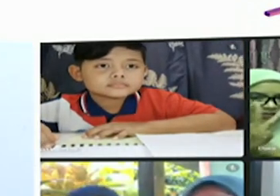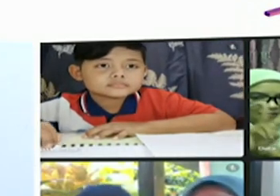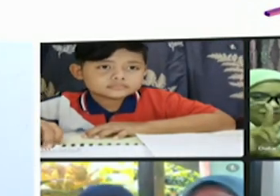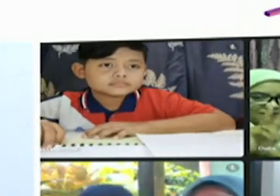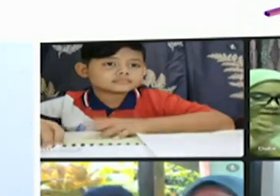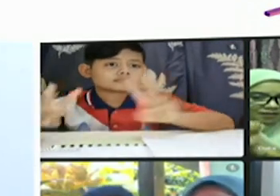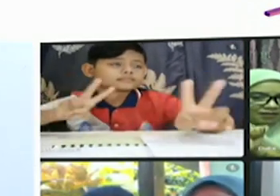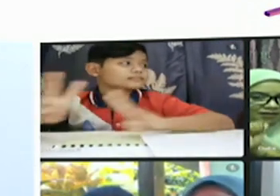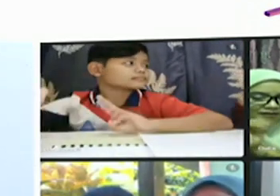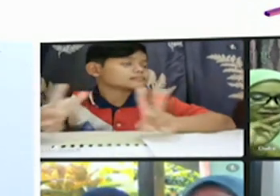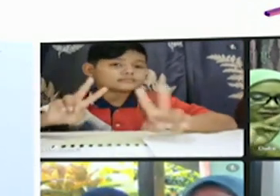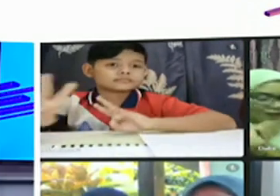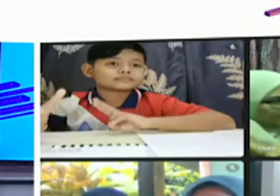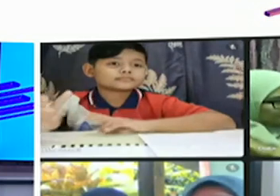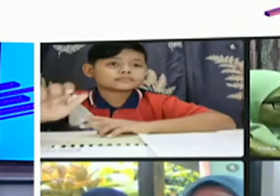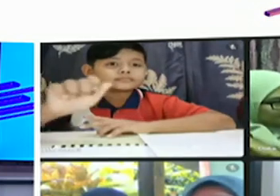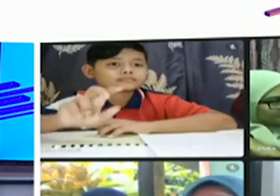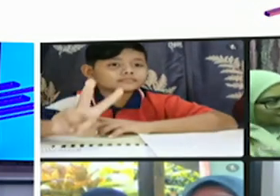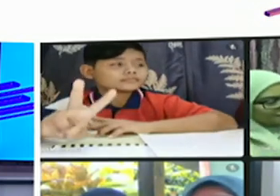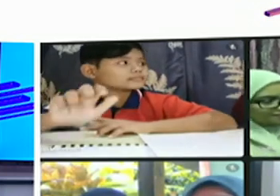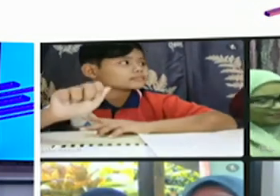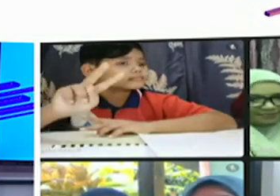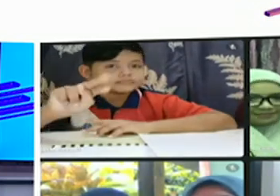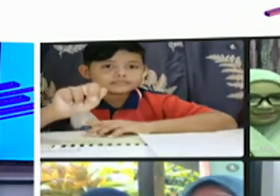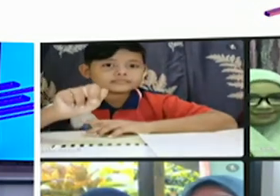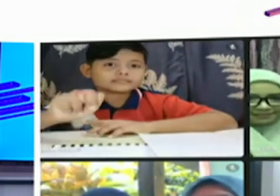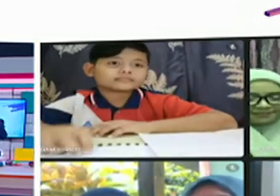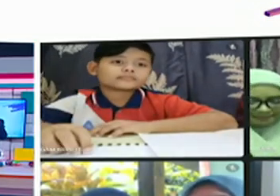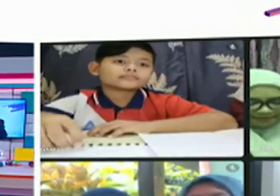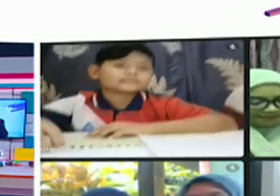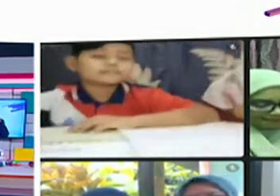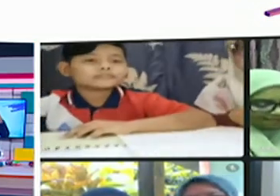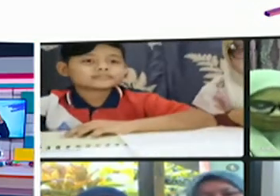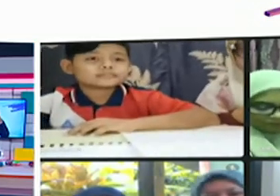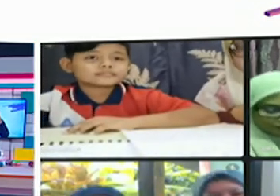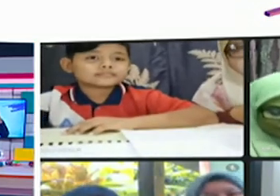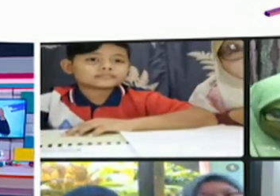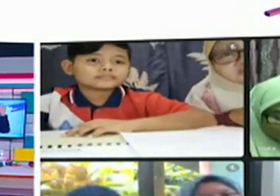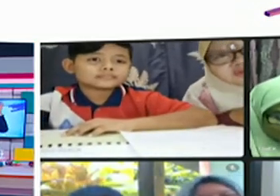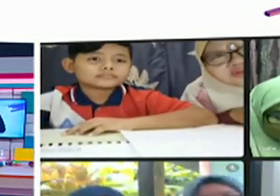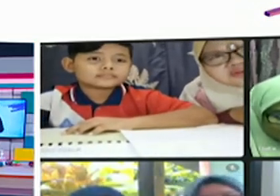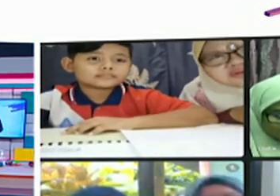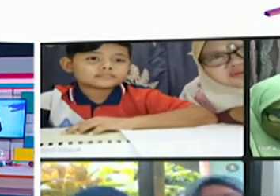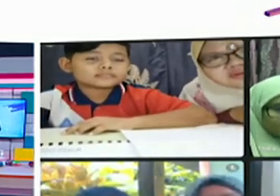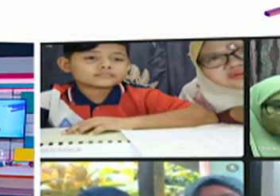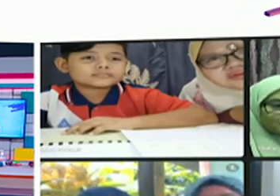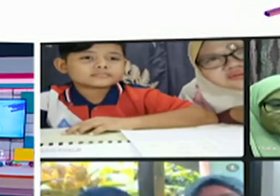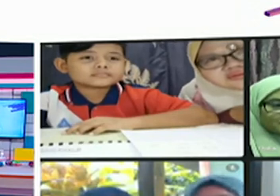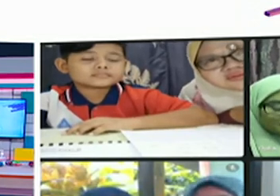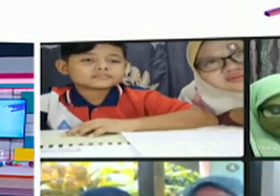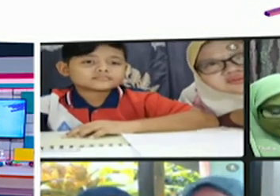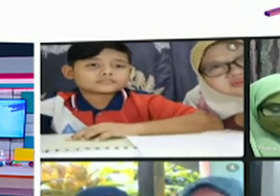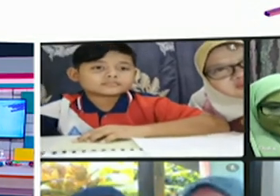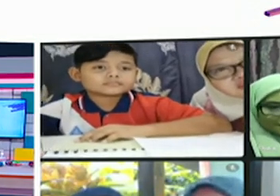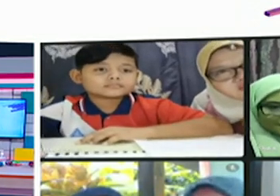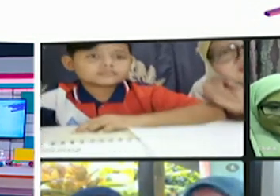V-A-N. Van. Okay. Well done, everyone. Very yay.